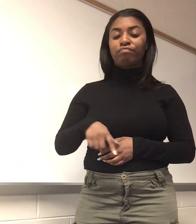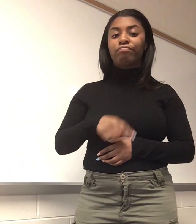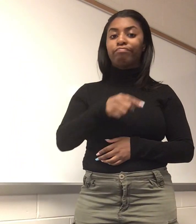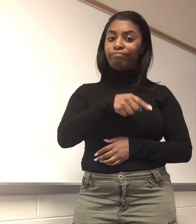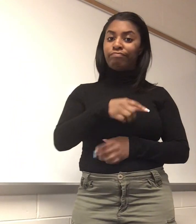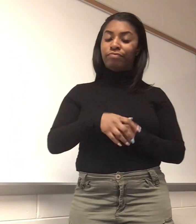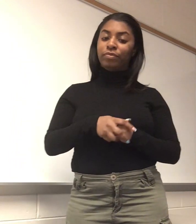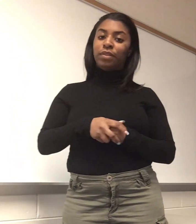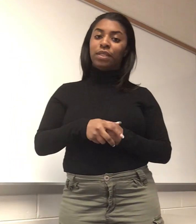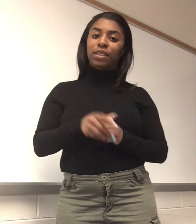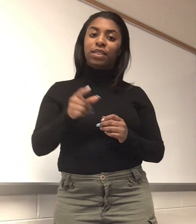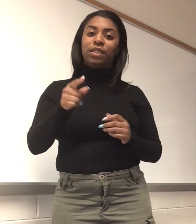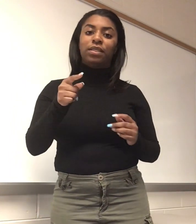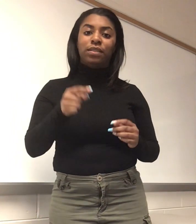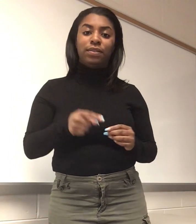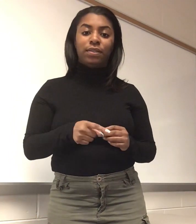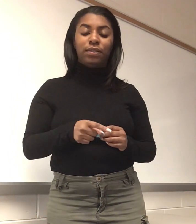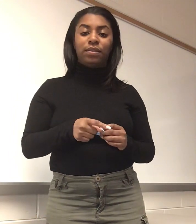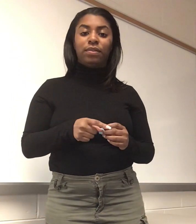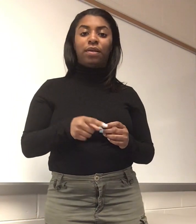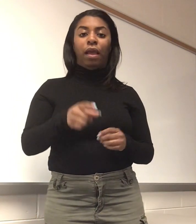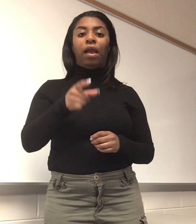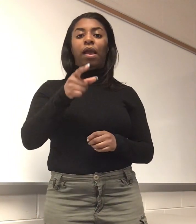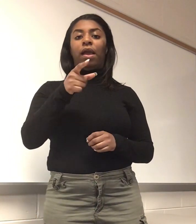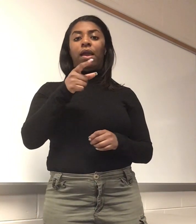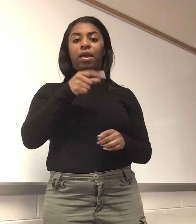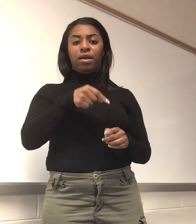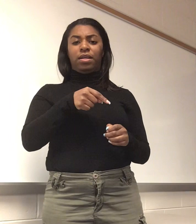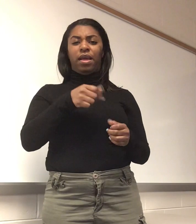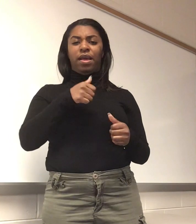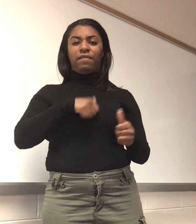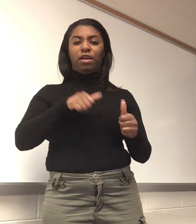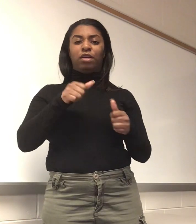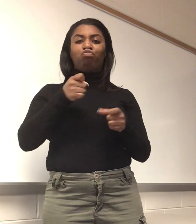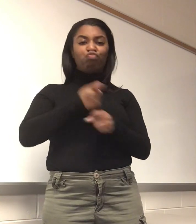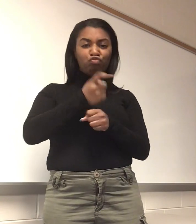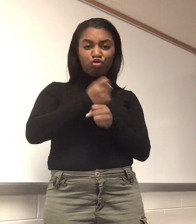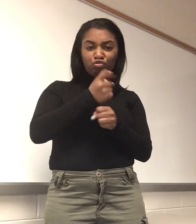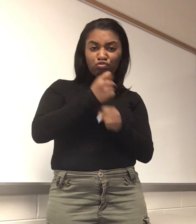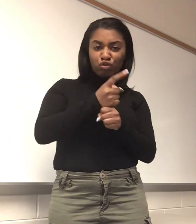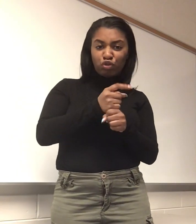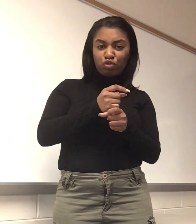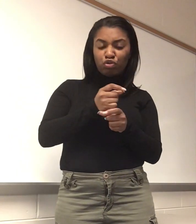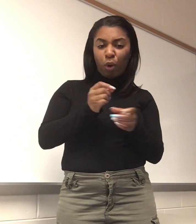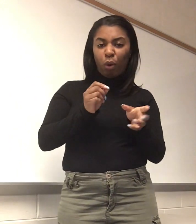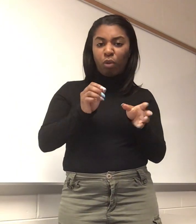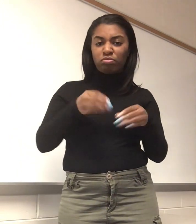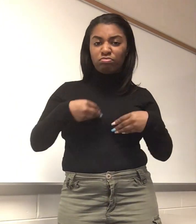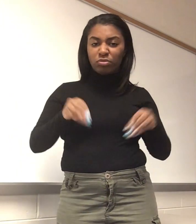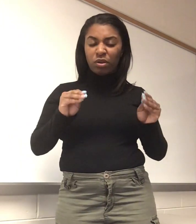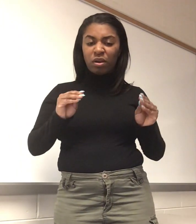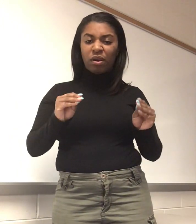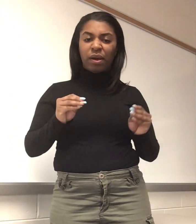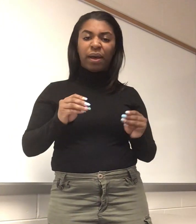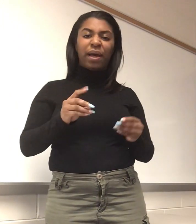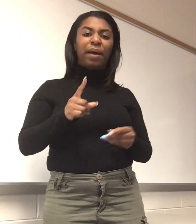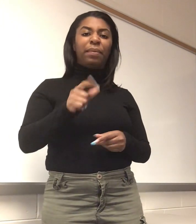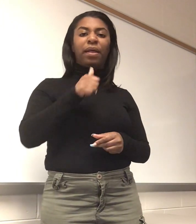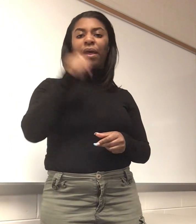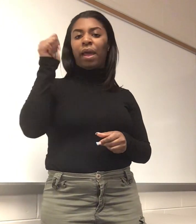their joke shop even when everything is all gray, and then like they play pranks at the school when everything's bad, like when they have the bad teachers and